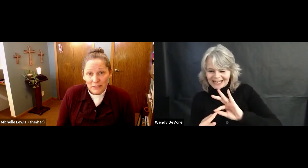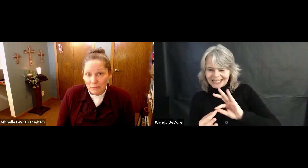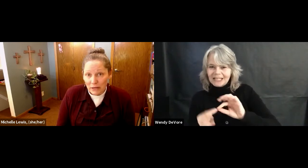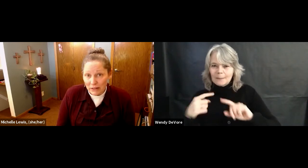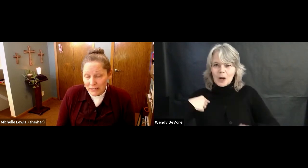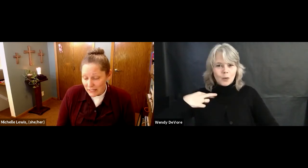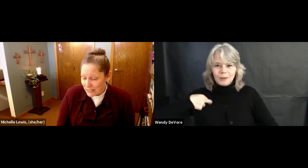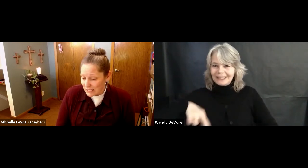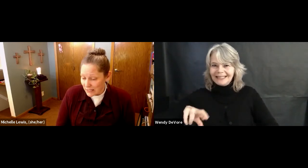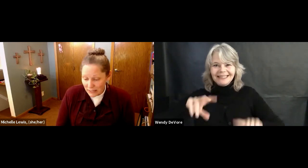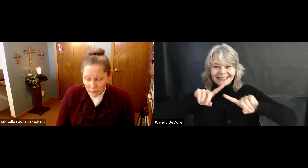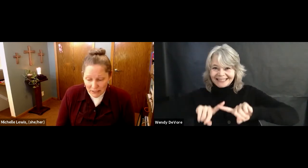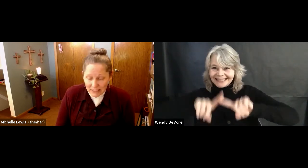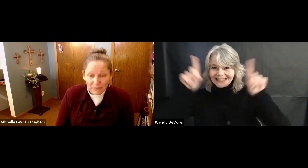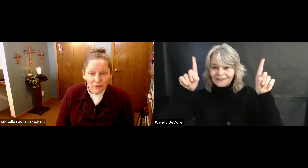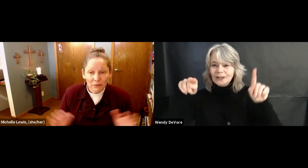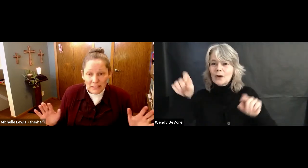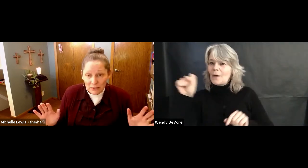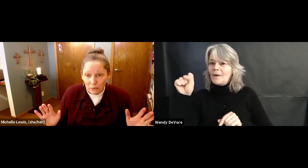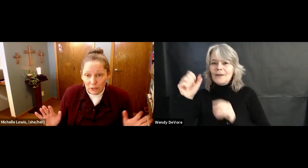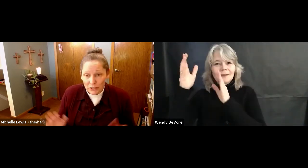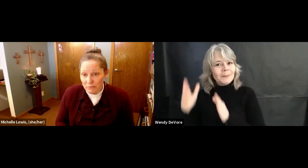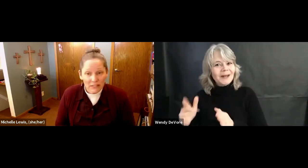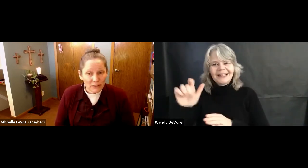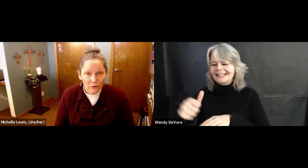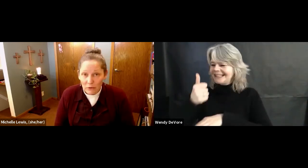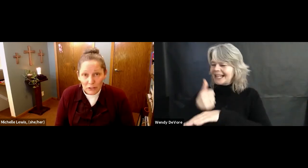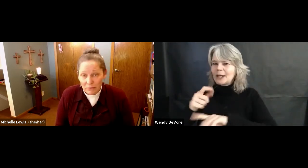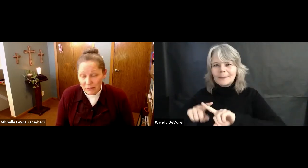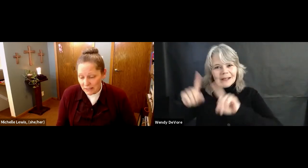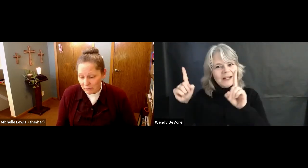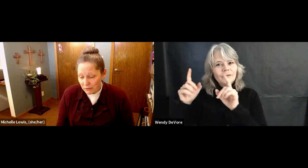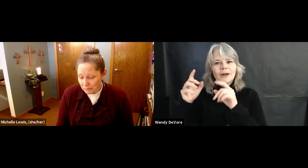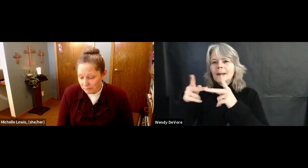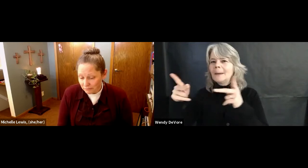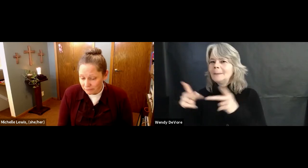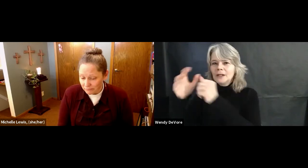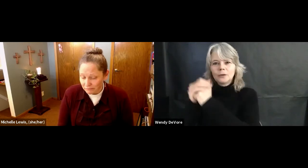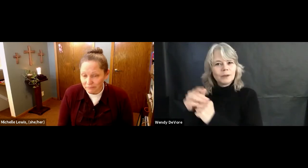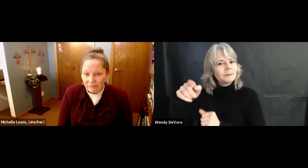So the Samaritans set up a different place to worship. They don't worship in the temple.